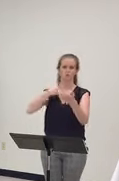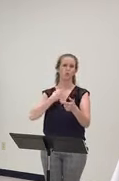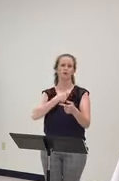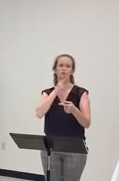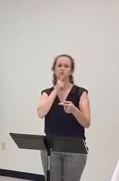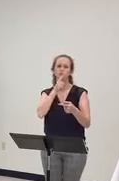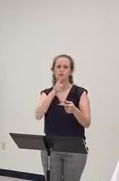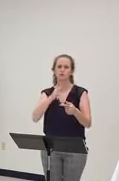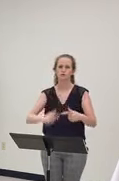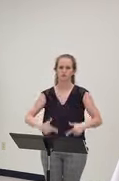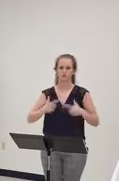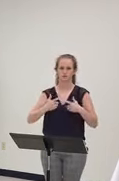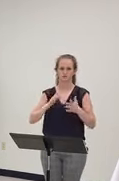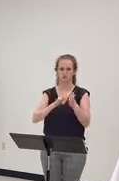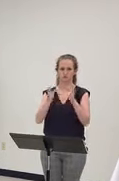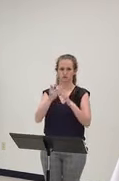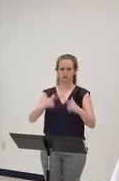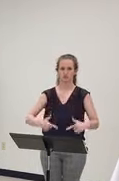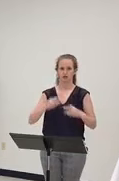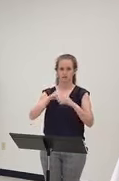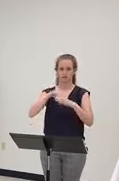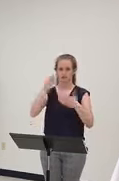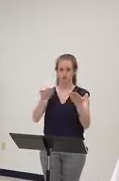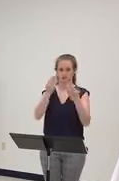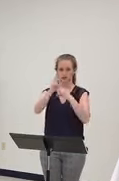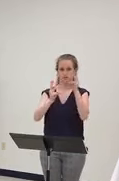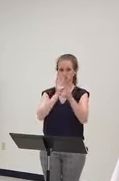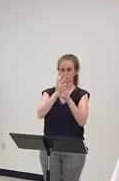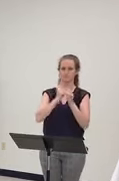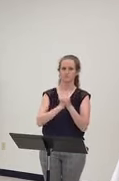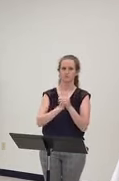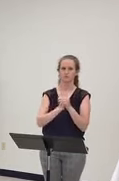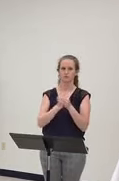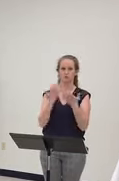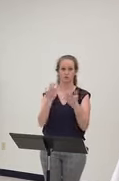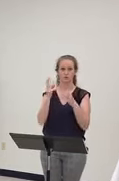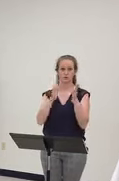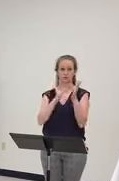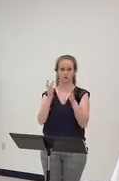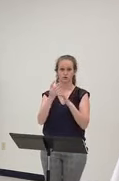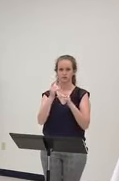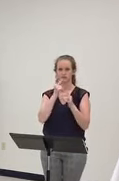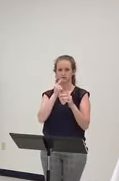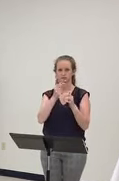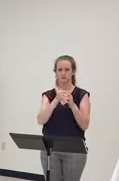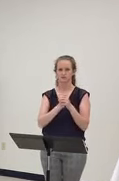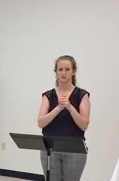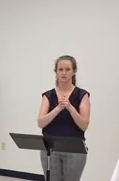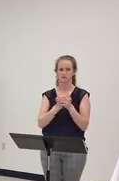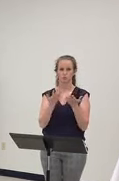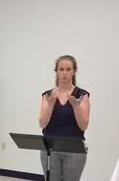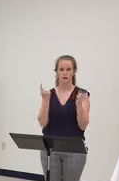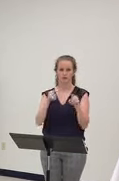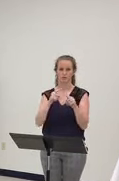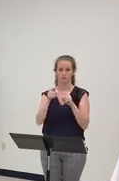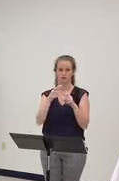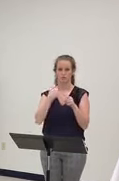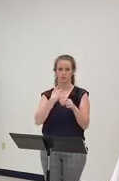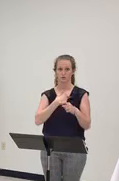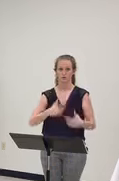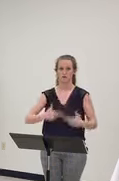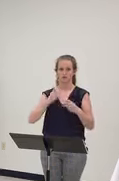living his life in this world. And what does Jesus say that when what happens when we live his life in the